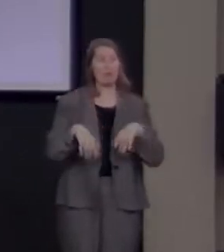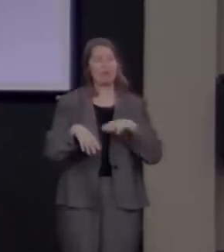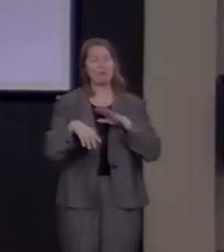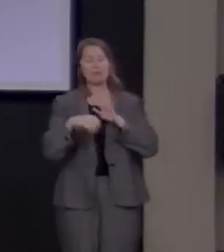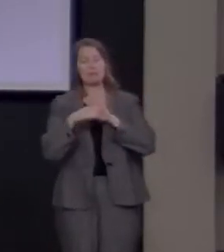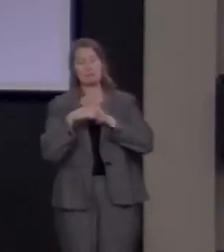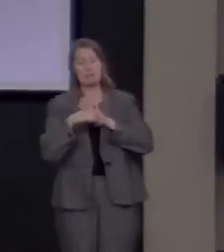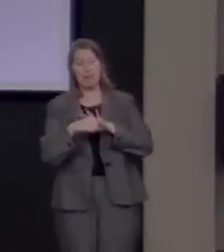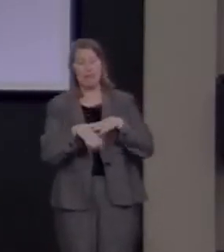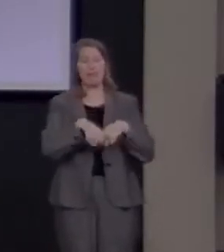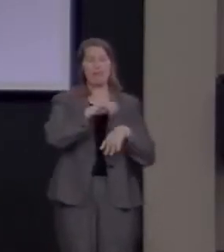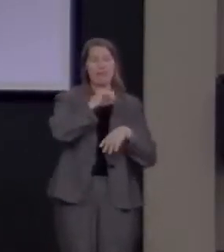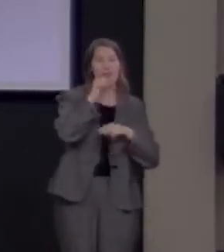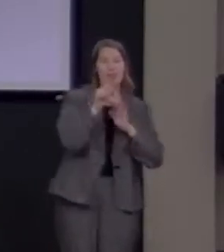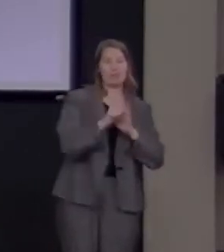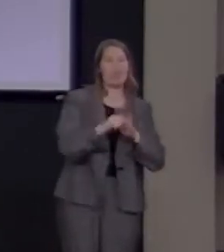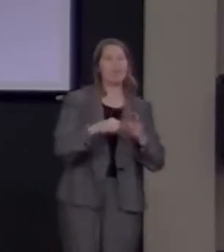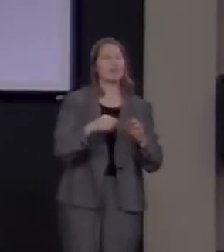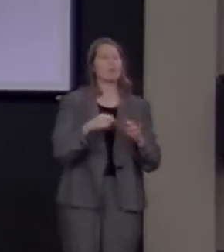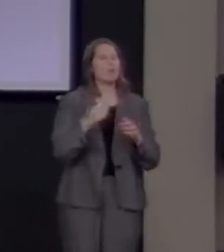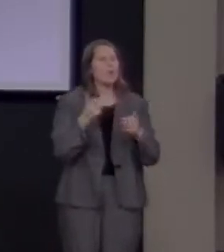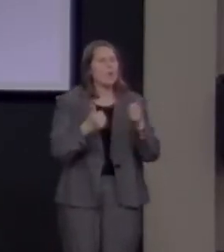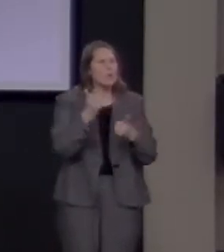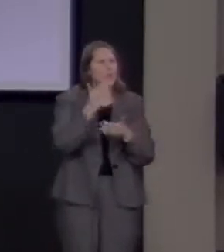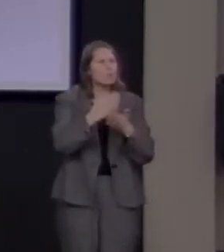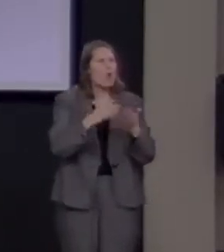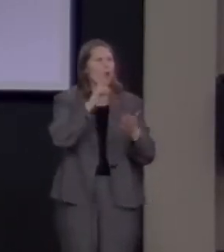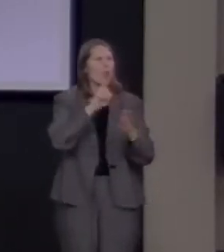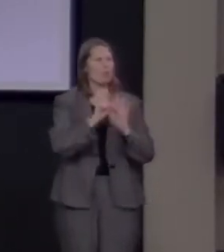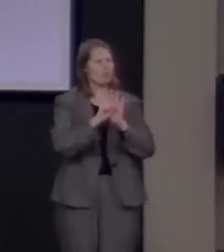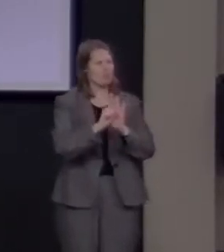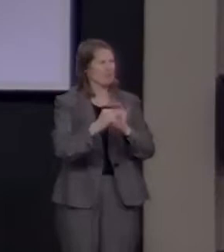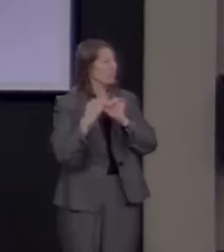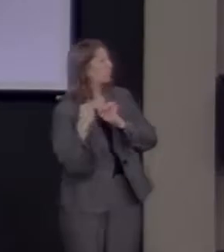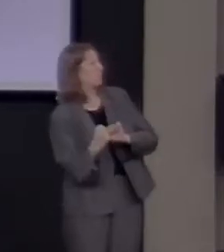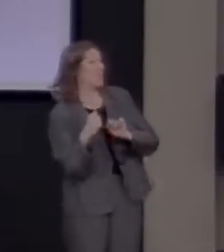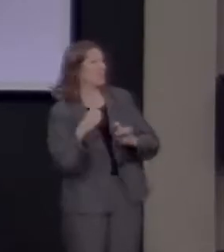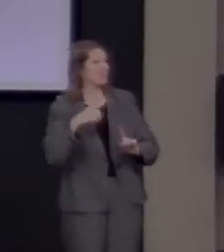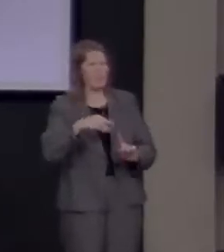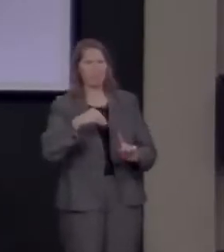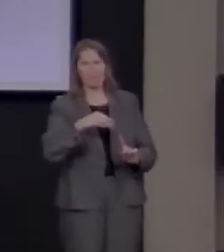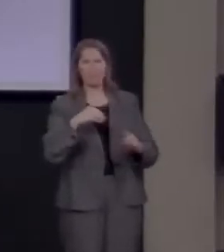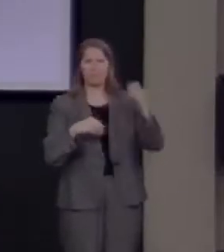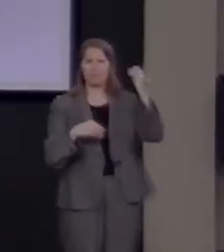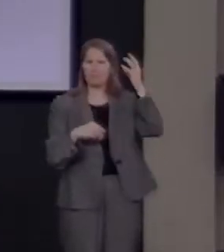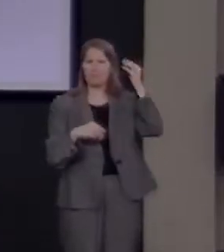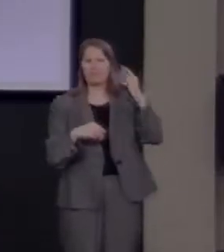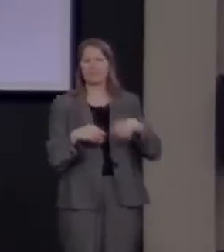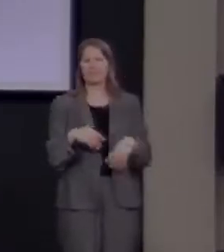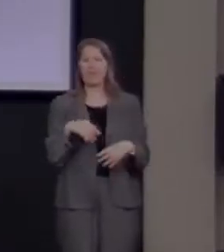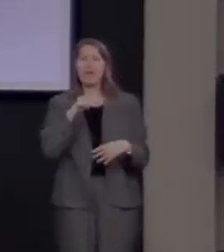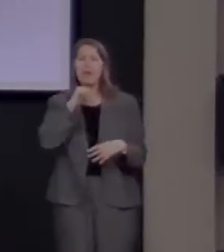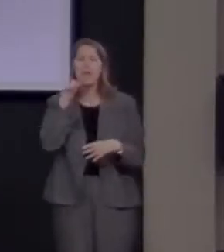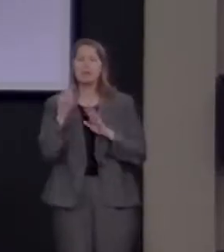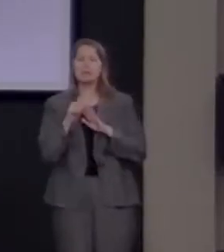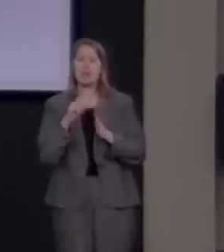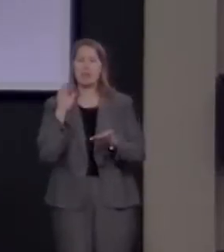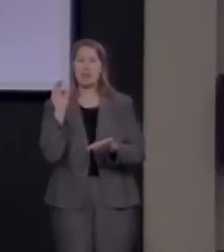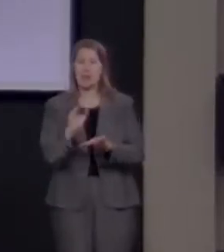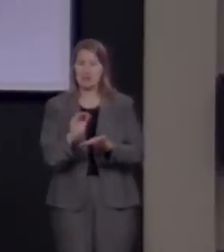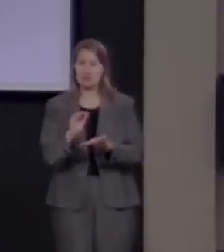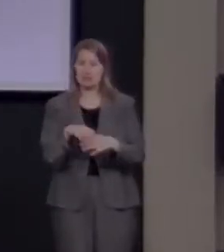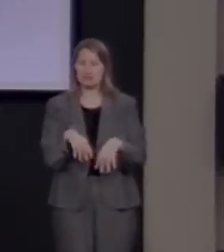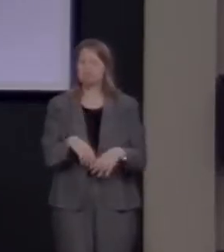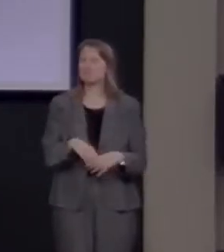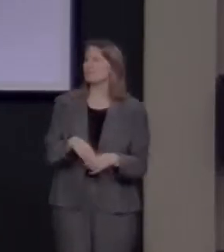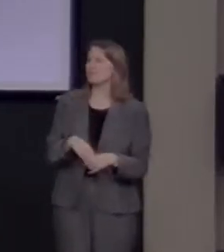are consistently more activated during symbolic number processing than non-symbolic number processing, we see